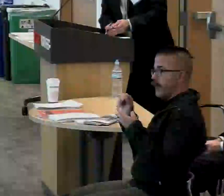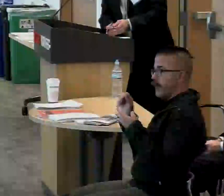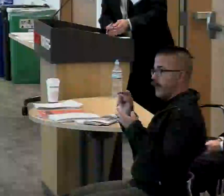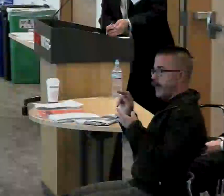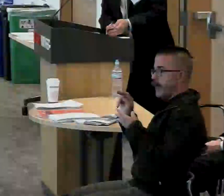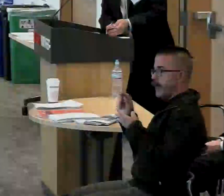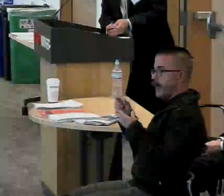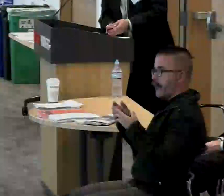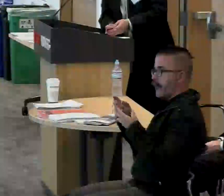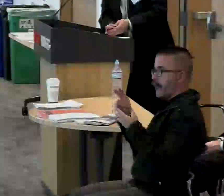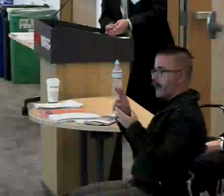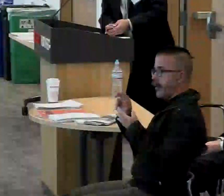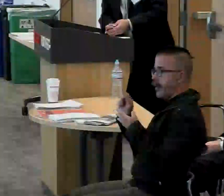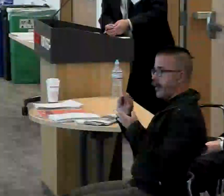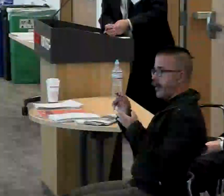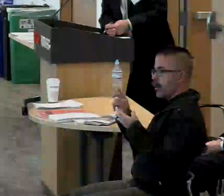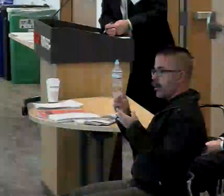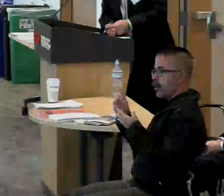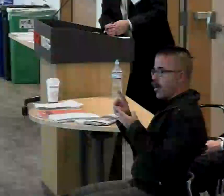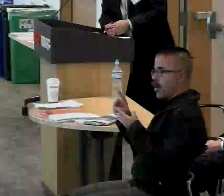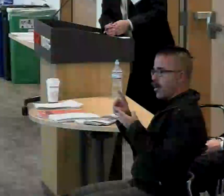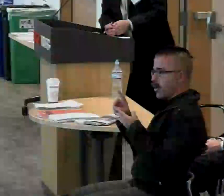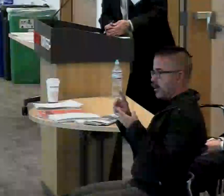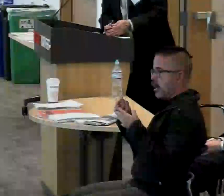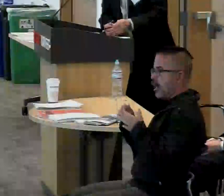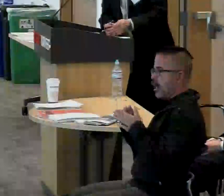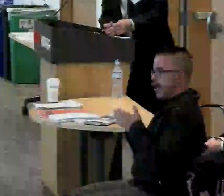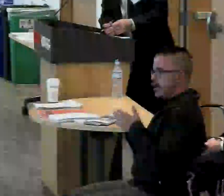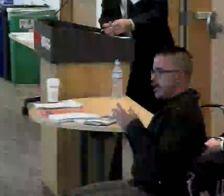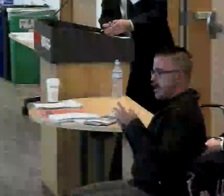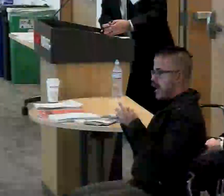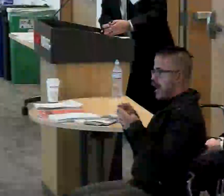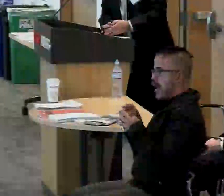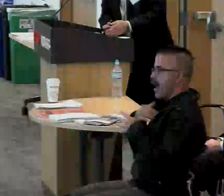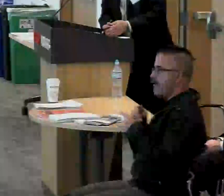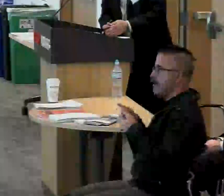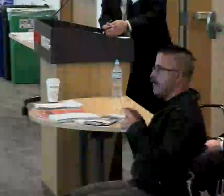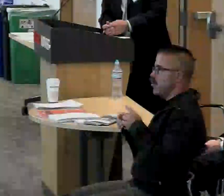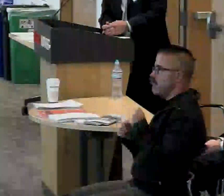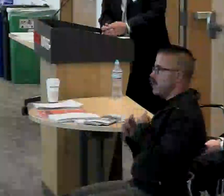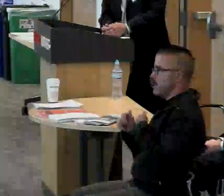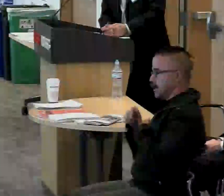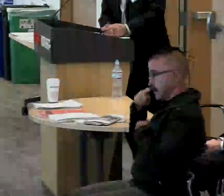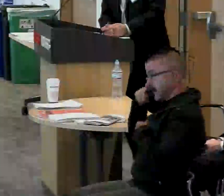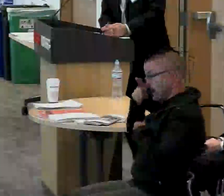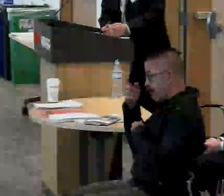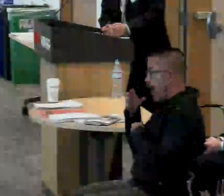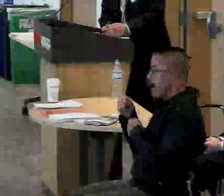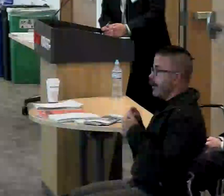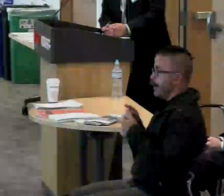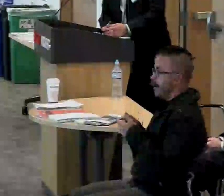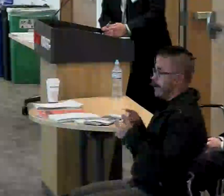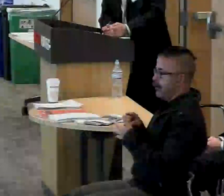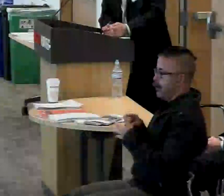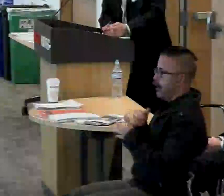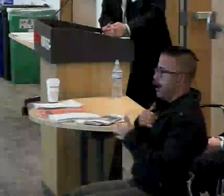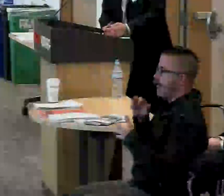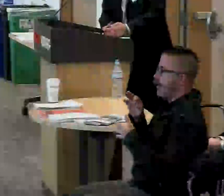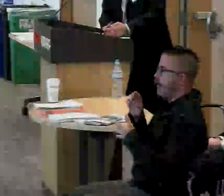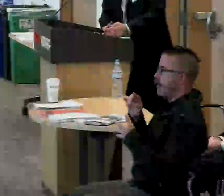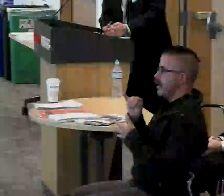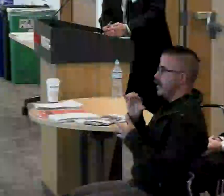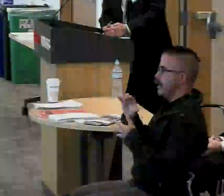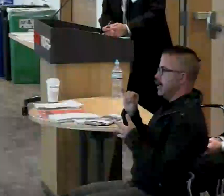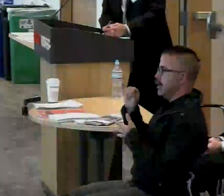levels of risk and potential investment reward, and then actually an FDIC insured account, and it's all